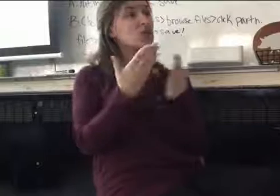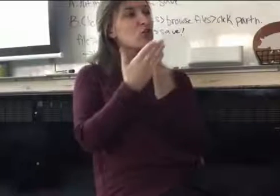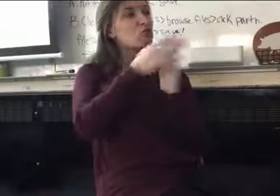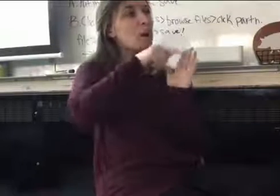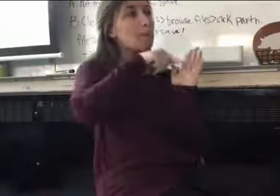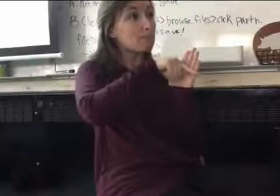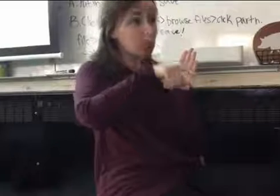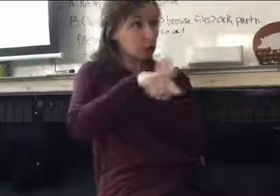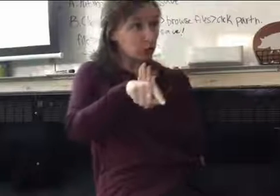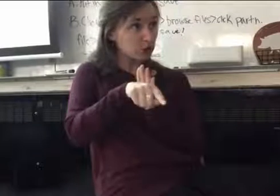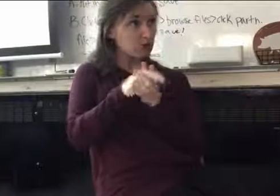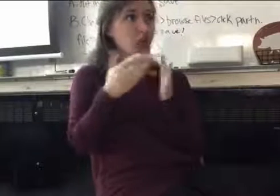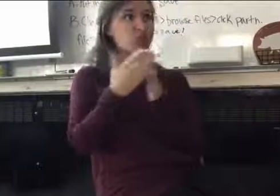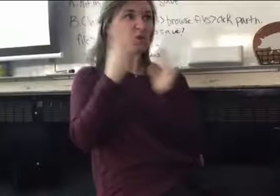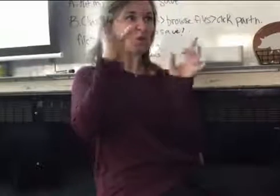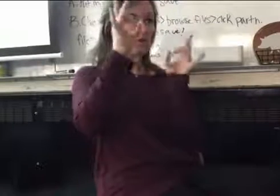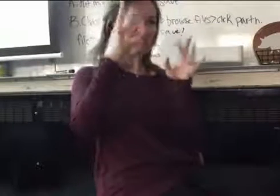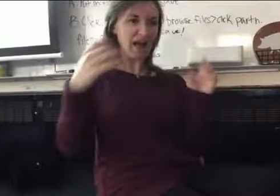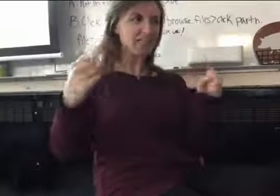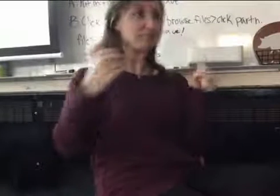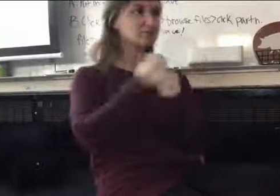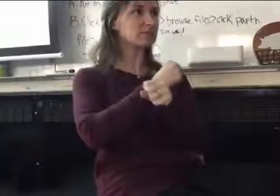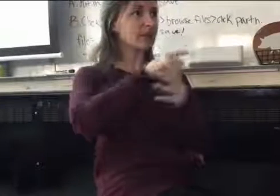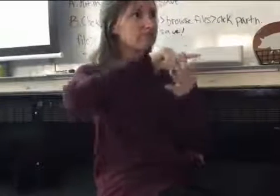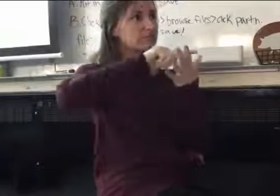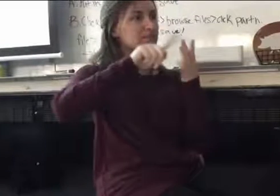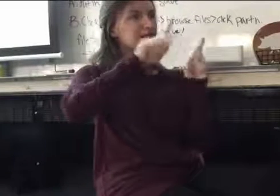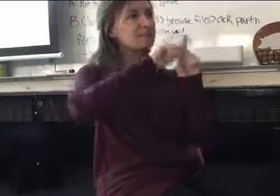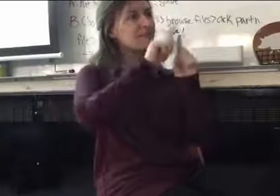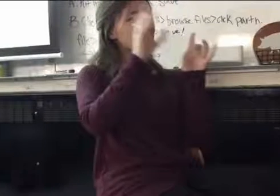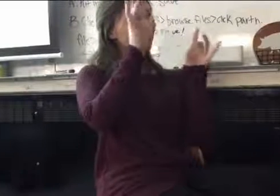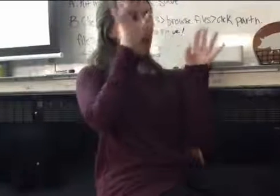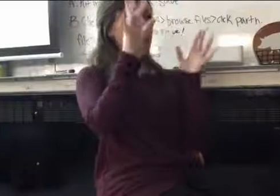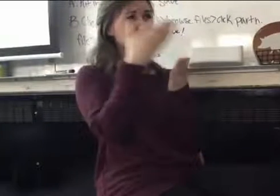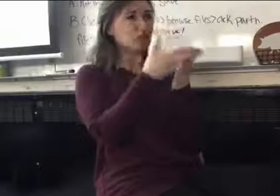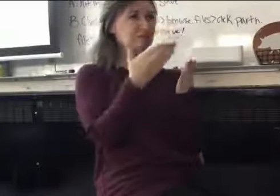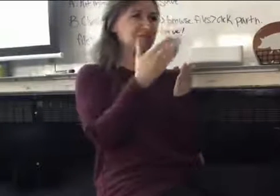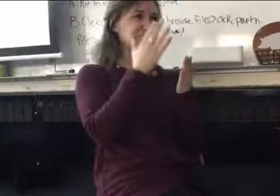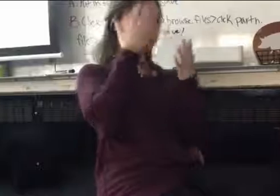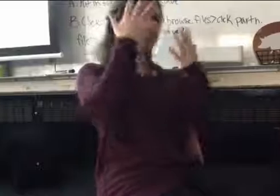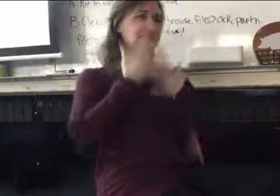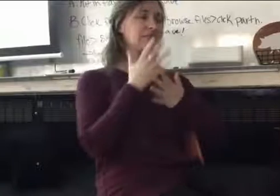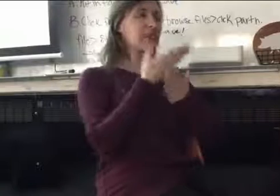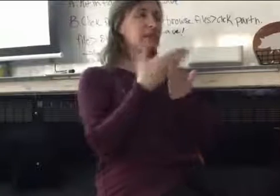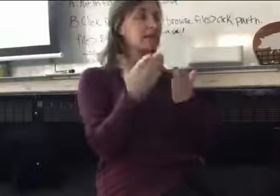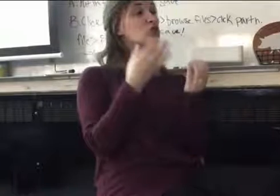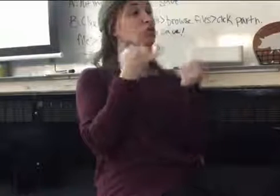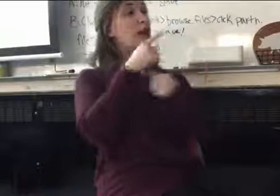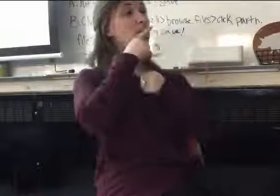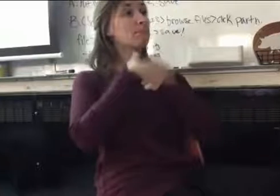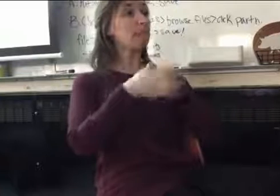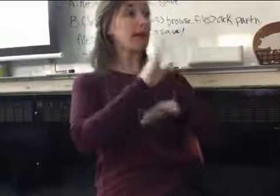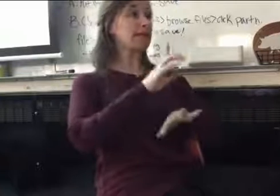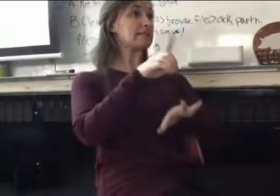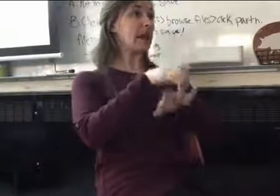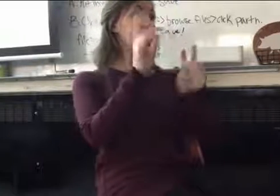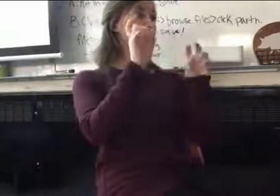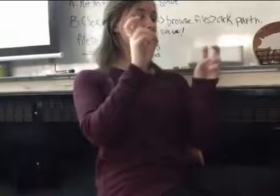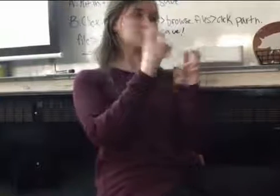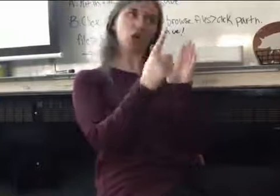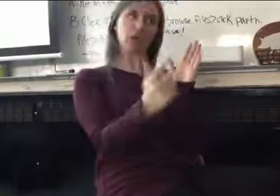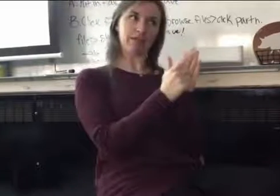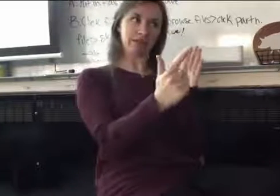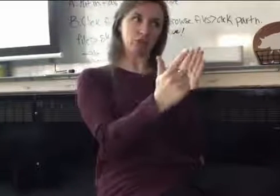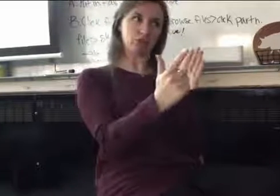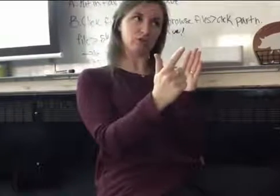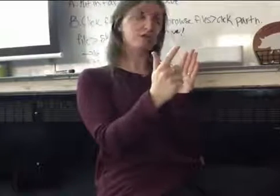murder, through violence, and all these different things, and so blood diamonds nowadays are illegal. In Britain, they felt like this cotton was